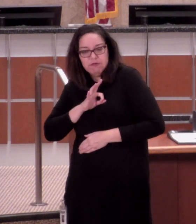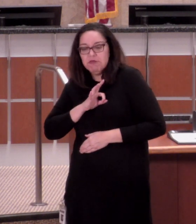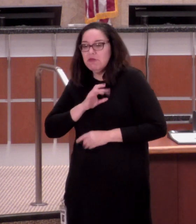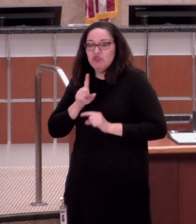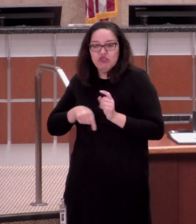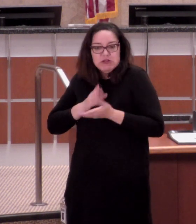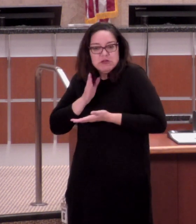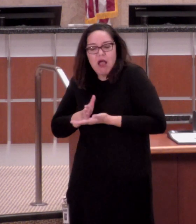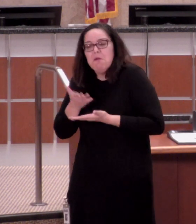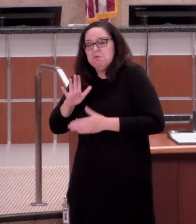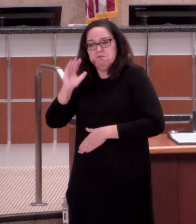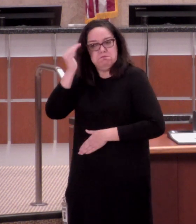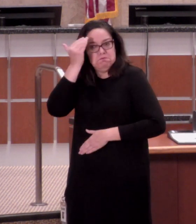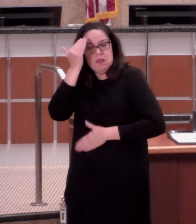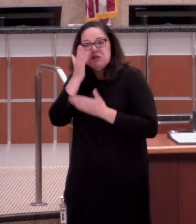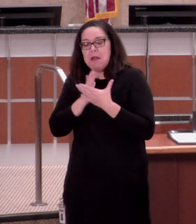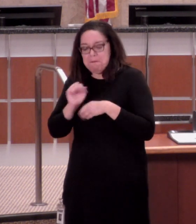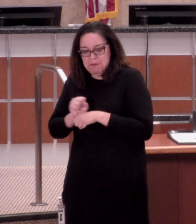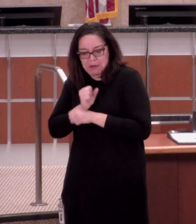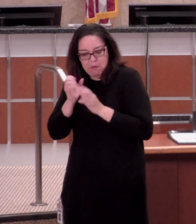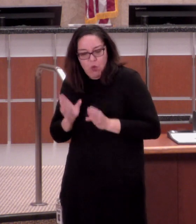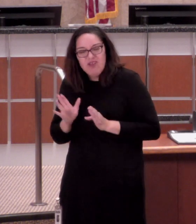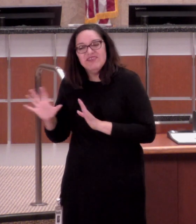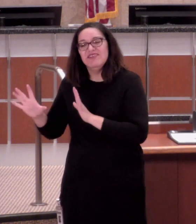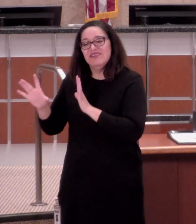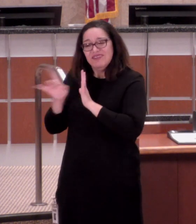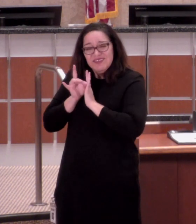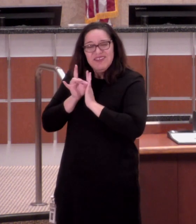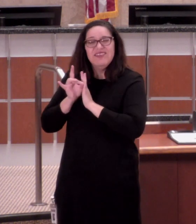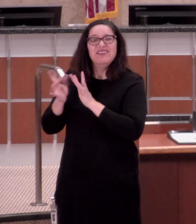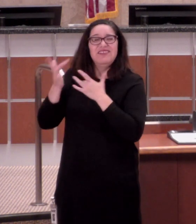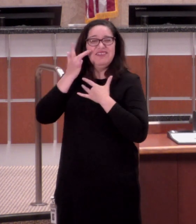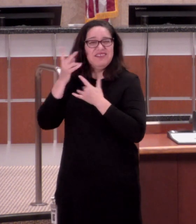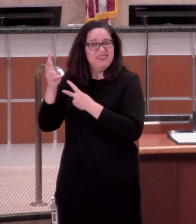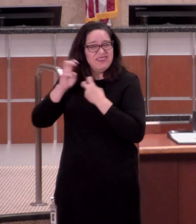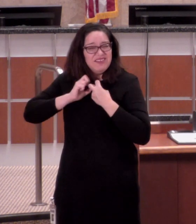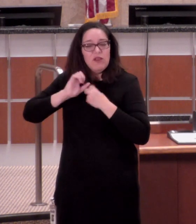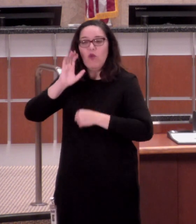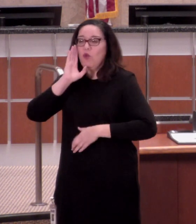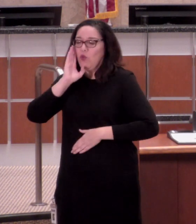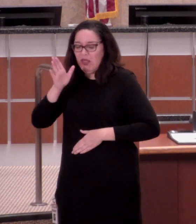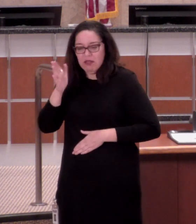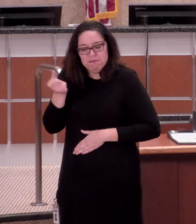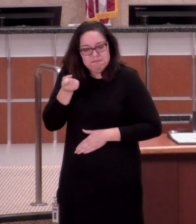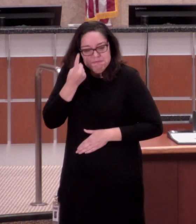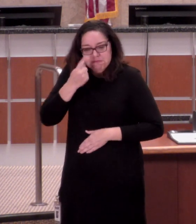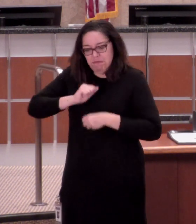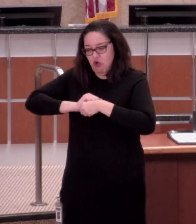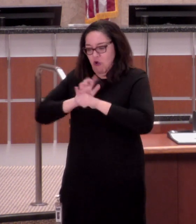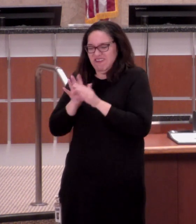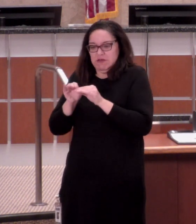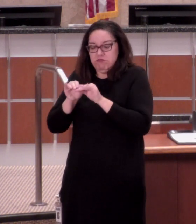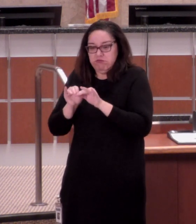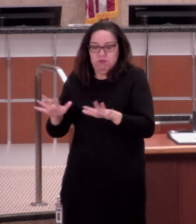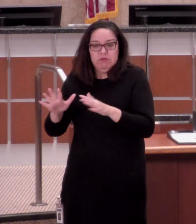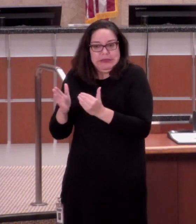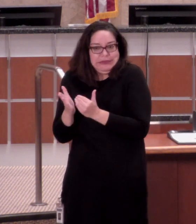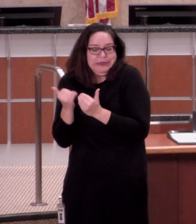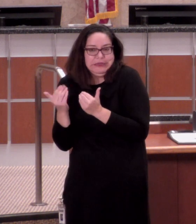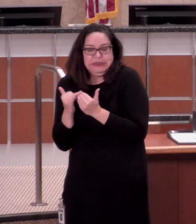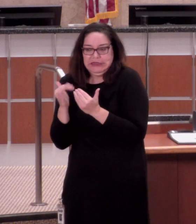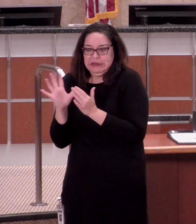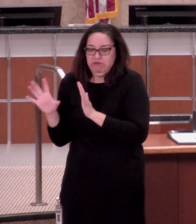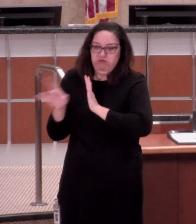were going to get it. We knew that it was going to spread. We knew how viral it was, and medical has warned us that how easy it was to